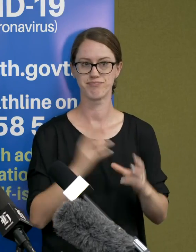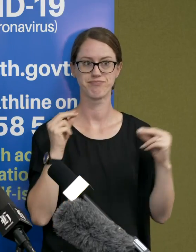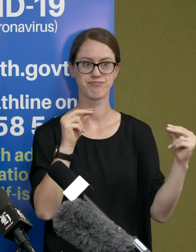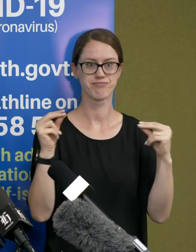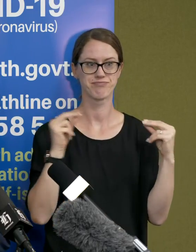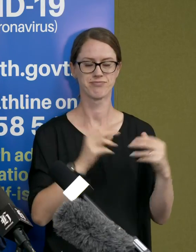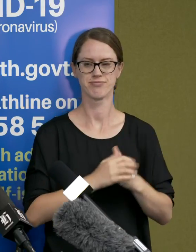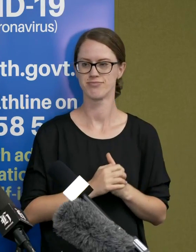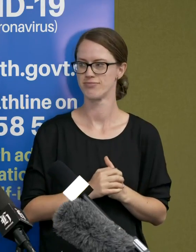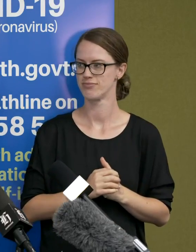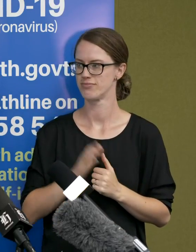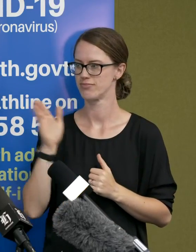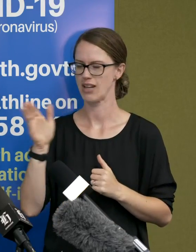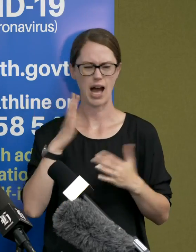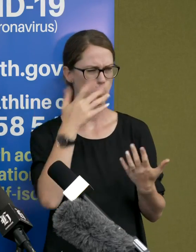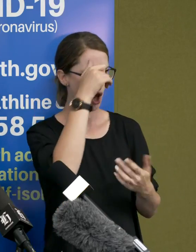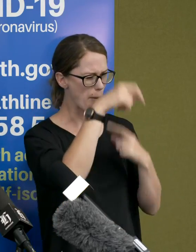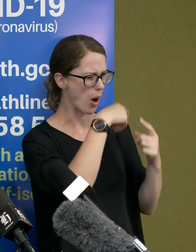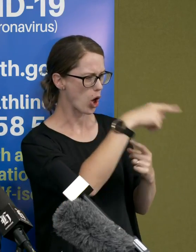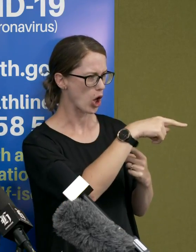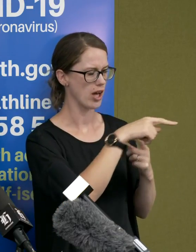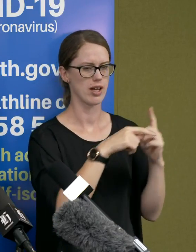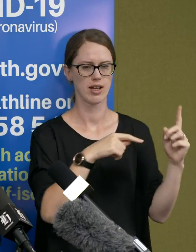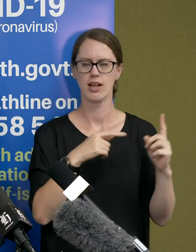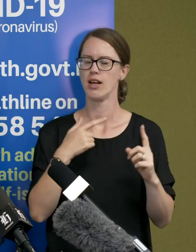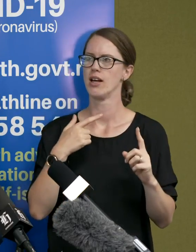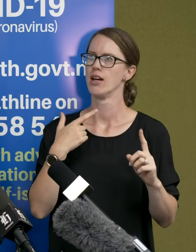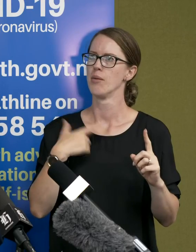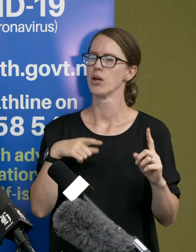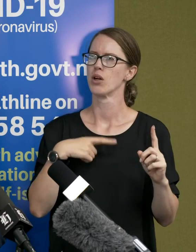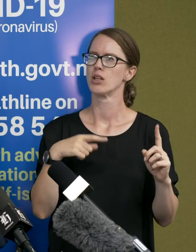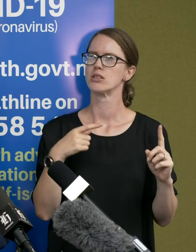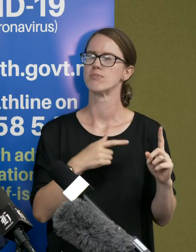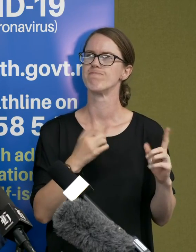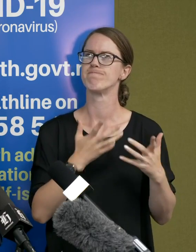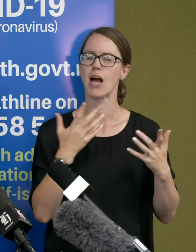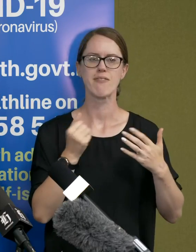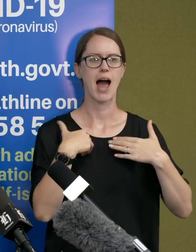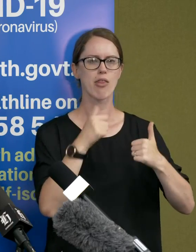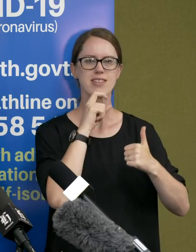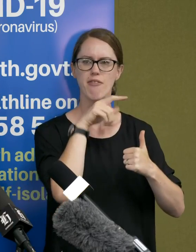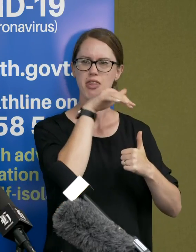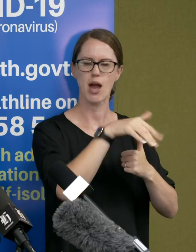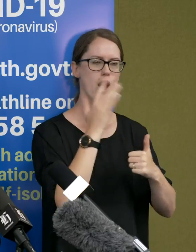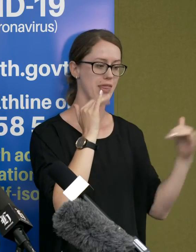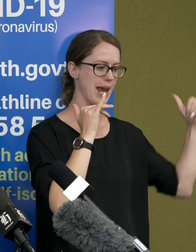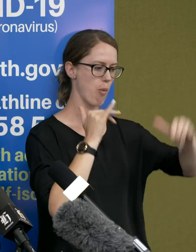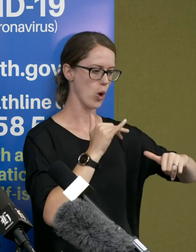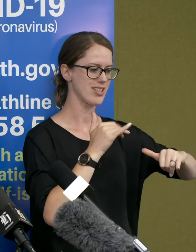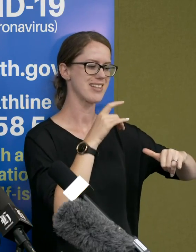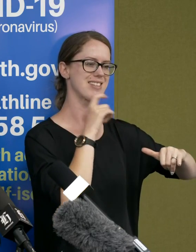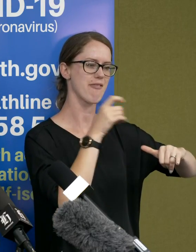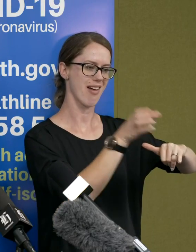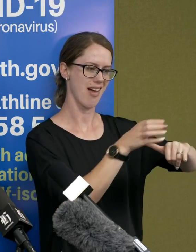to attention? How did she come to attention? Yeah. Because she's now we have health staff at the border before